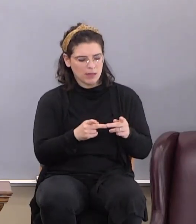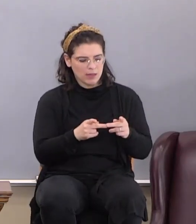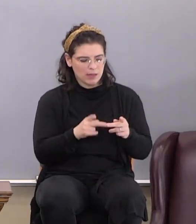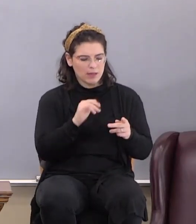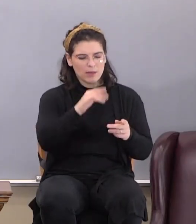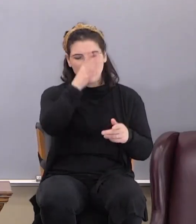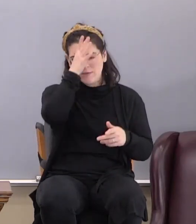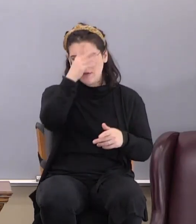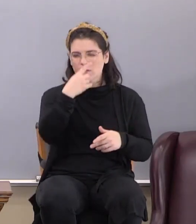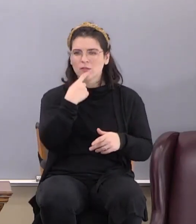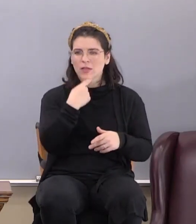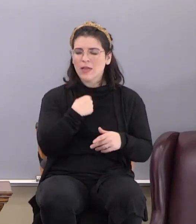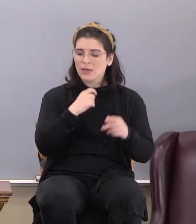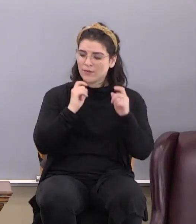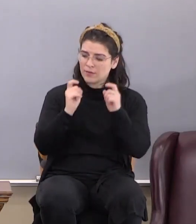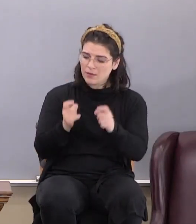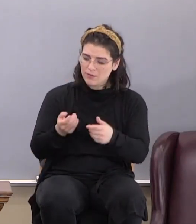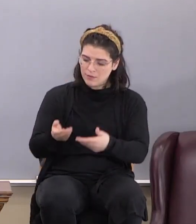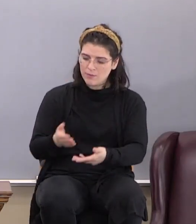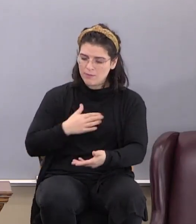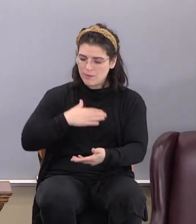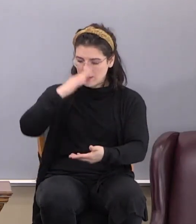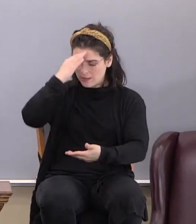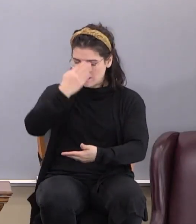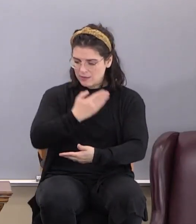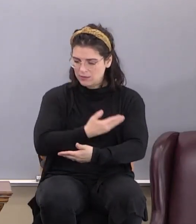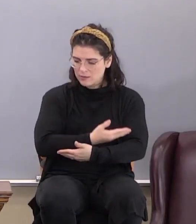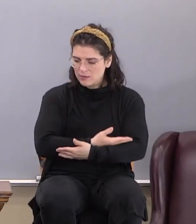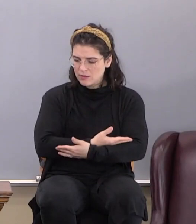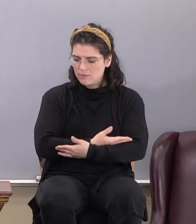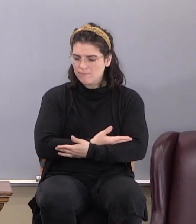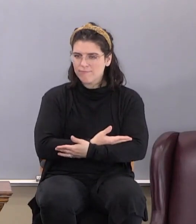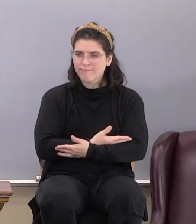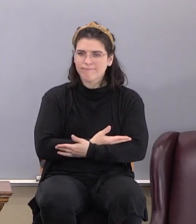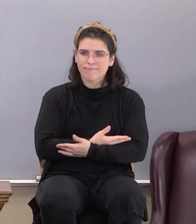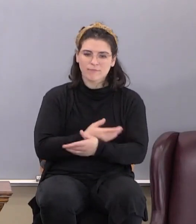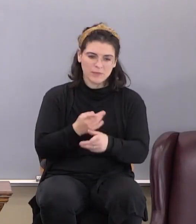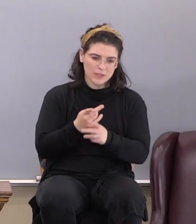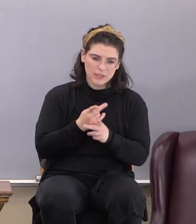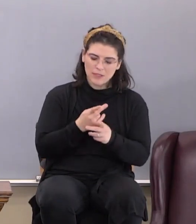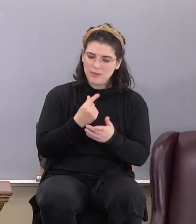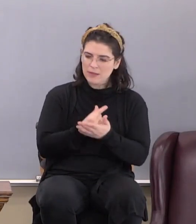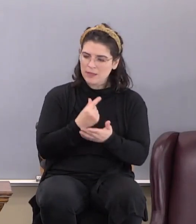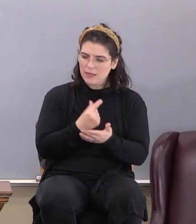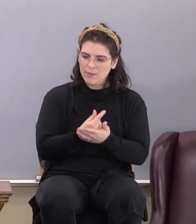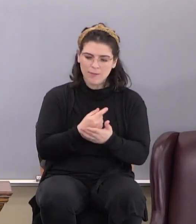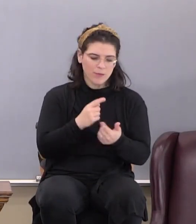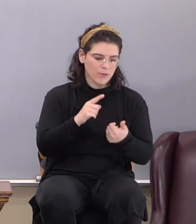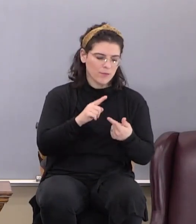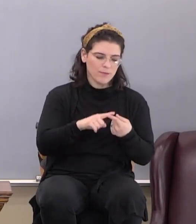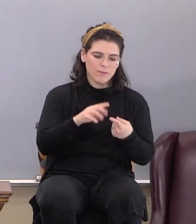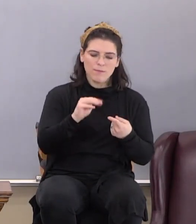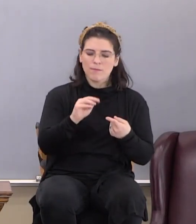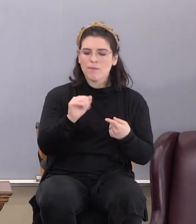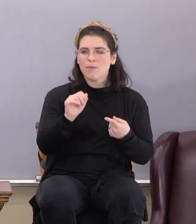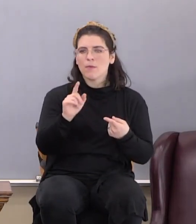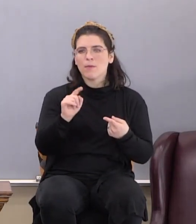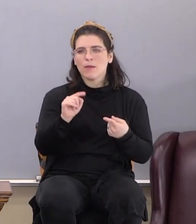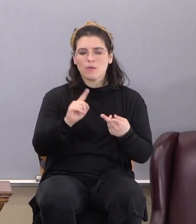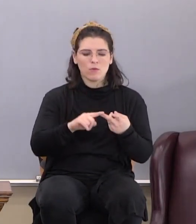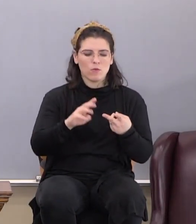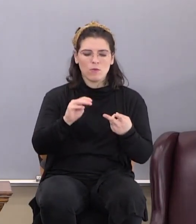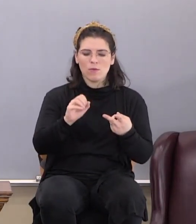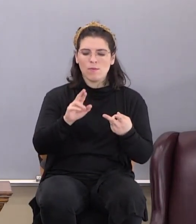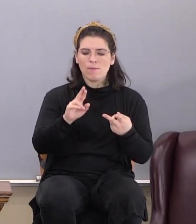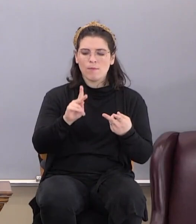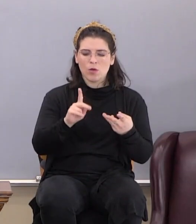the Father says, I've given to my Son, and you keep him in the Gospels, Matthew, Mark, Luke, and John, you're lying about